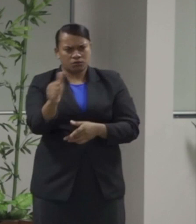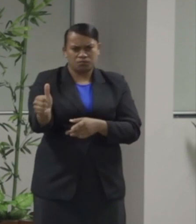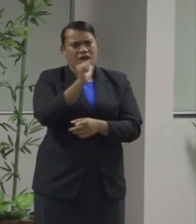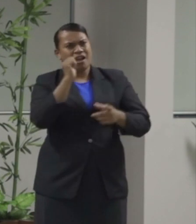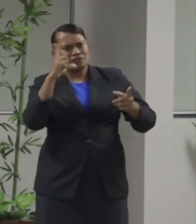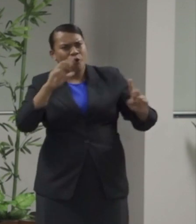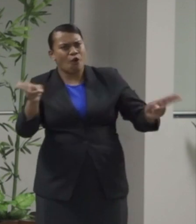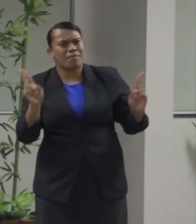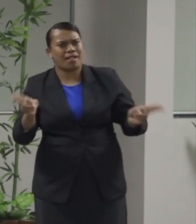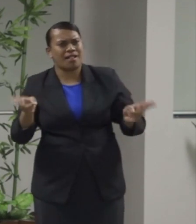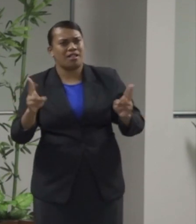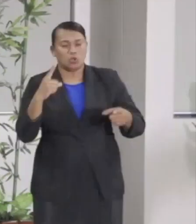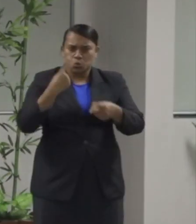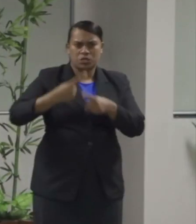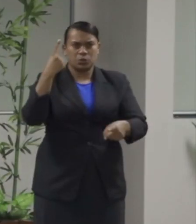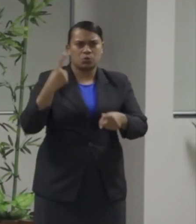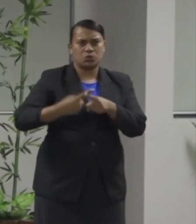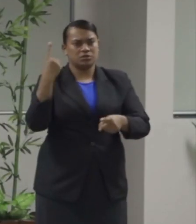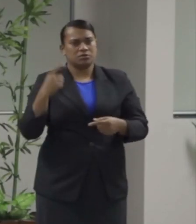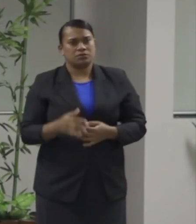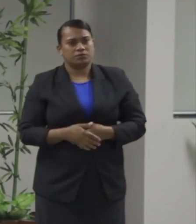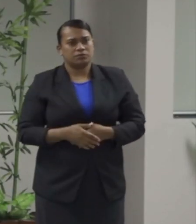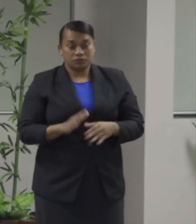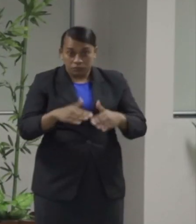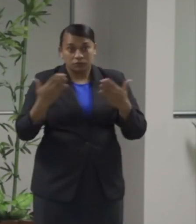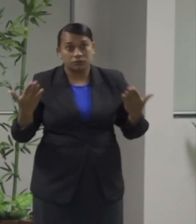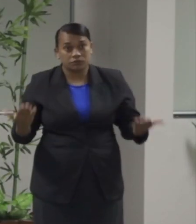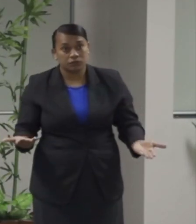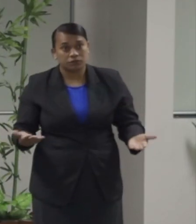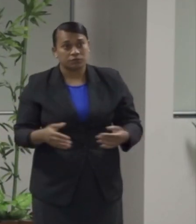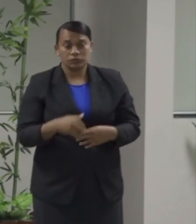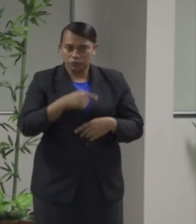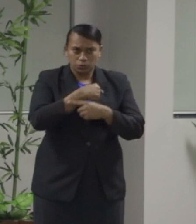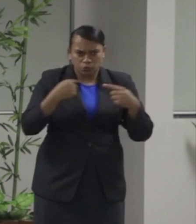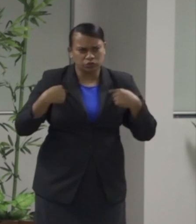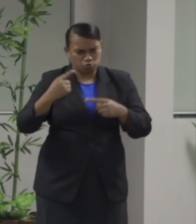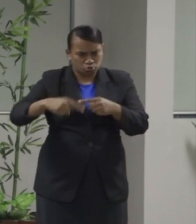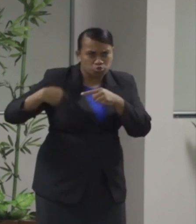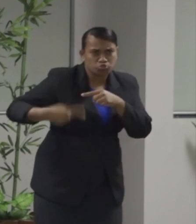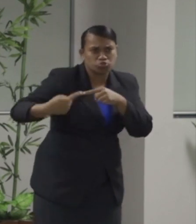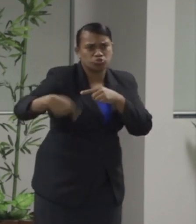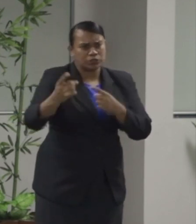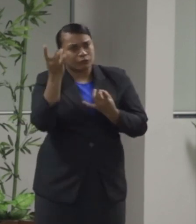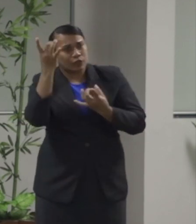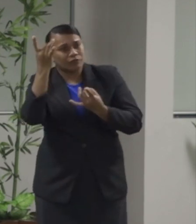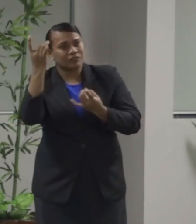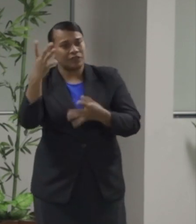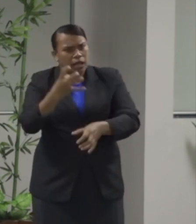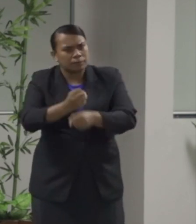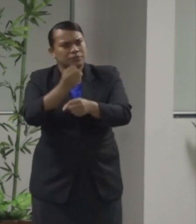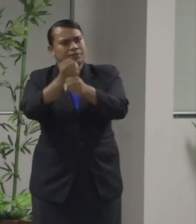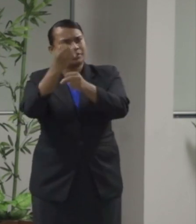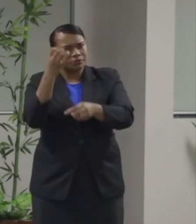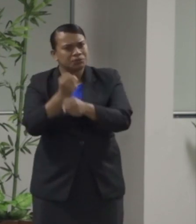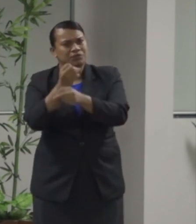humanly possible. In the meantime, we will continue to keep you updated on what we're doing, what